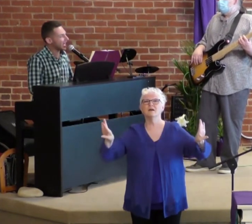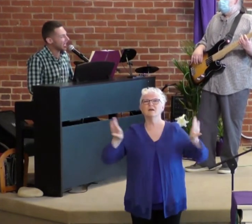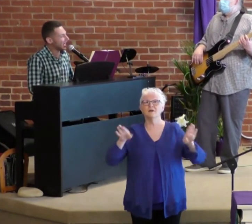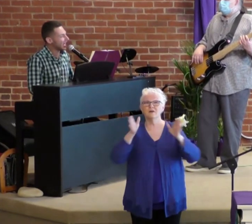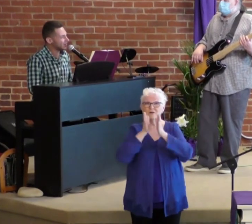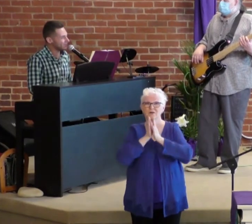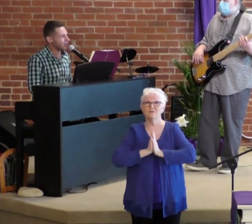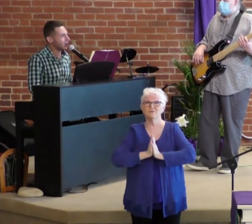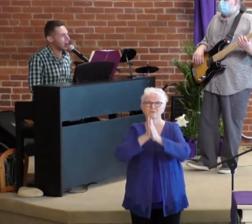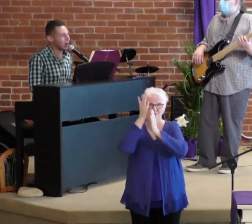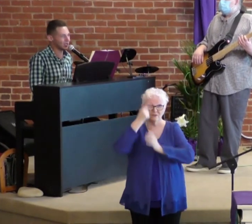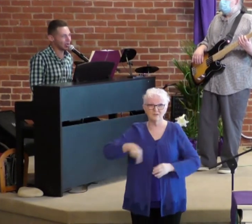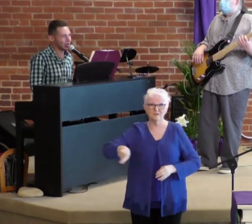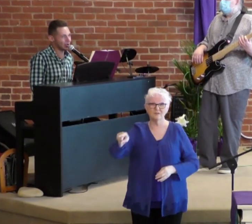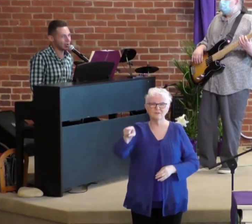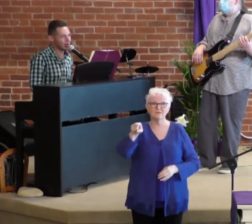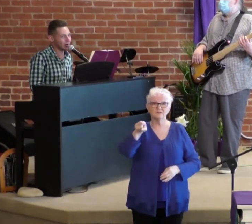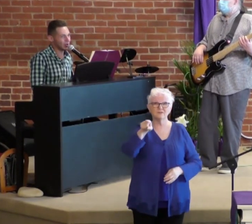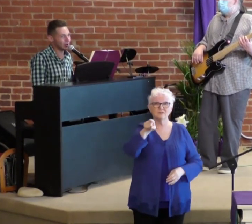prayer.